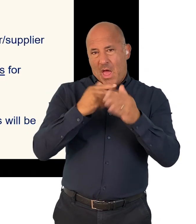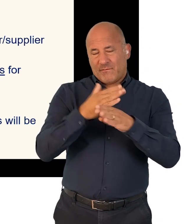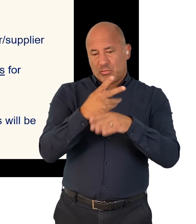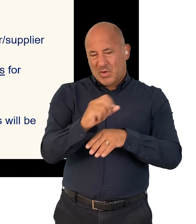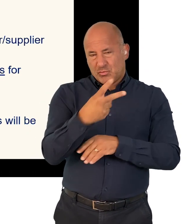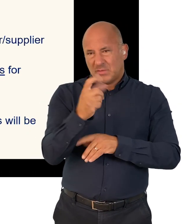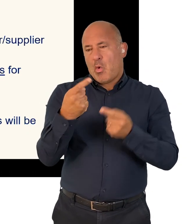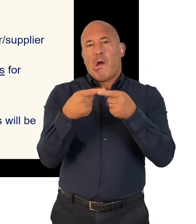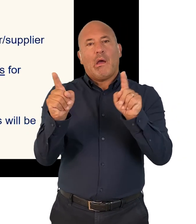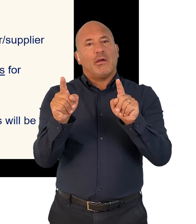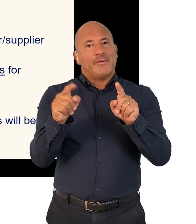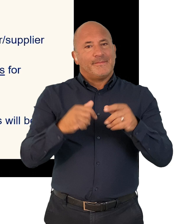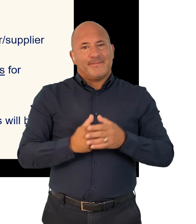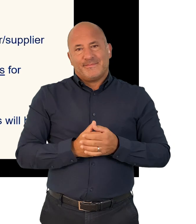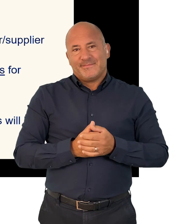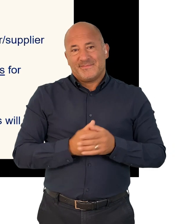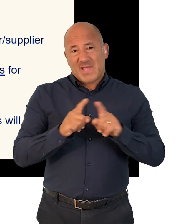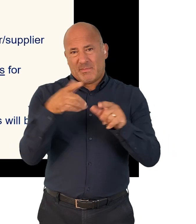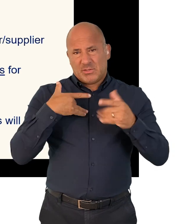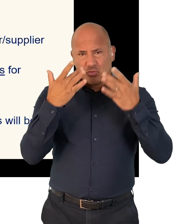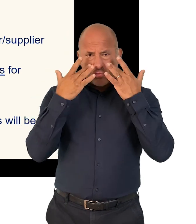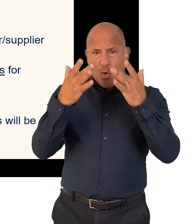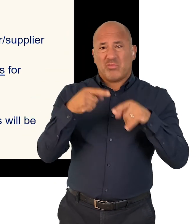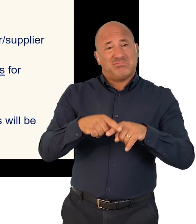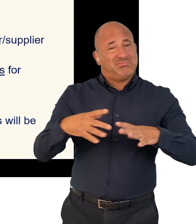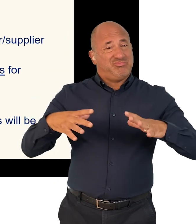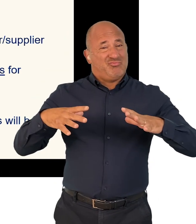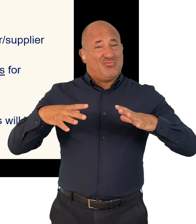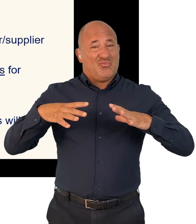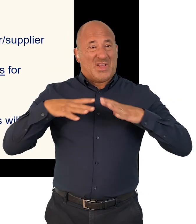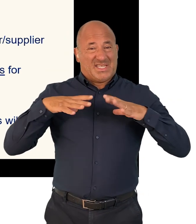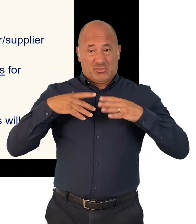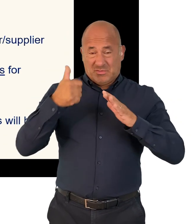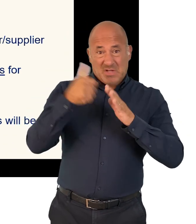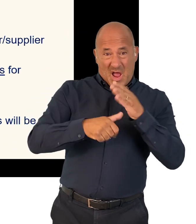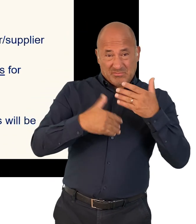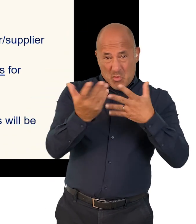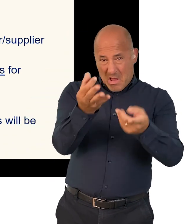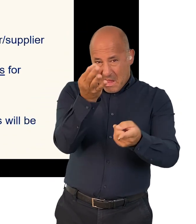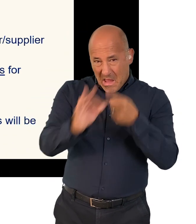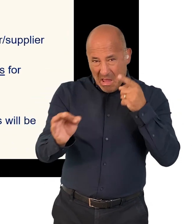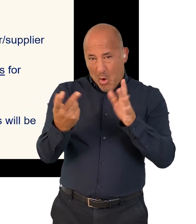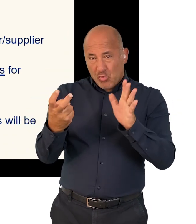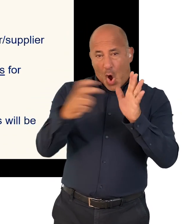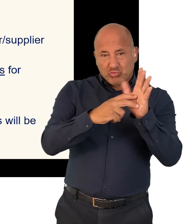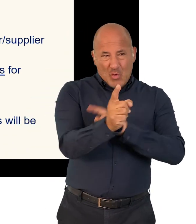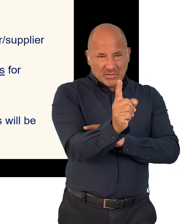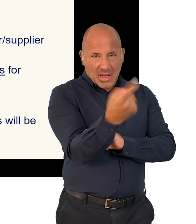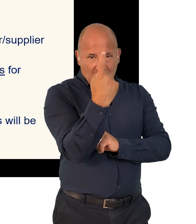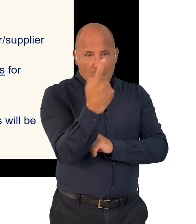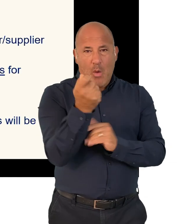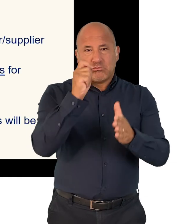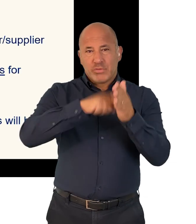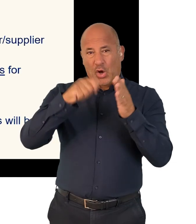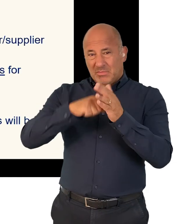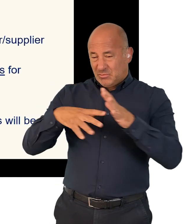of Work 2020. They should demonstrate they are ready to commence detailed specification and contractor or supplier